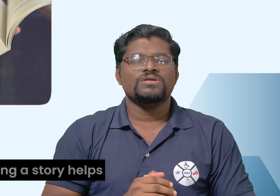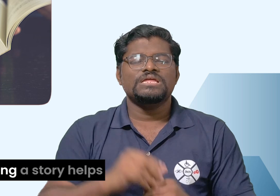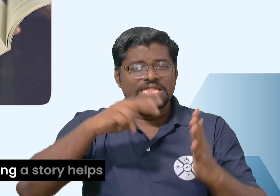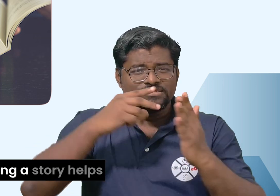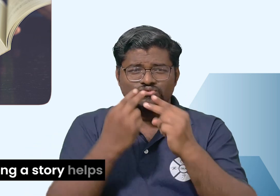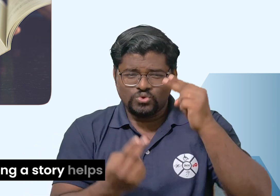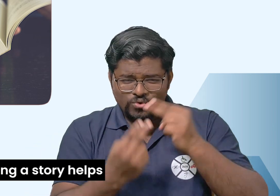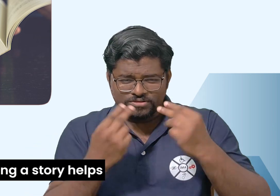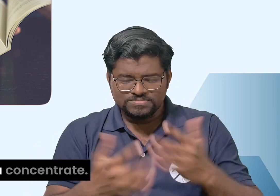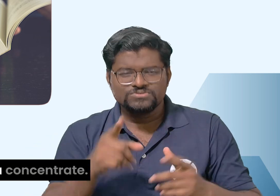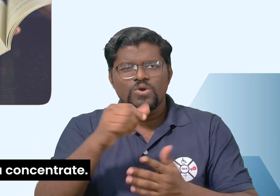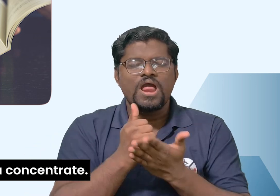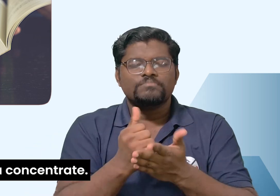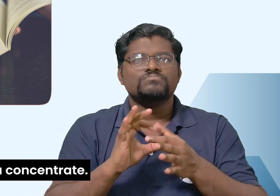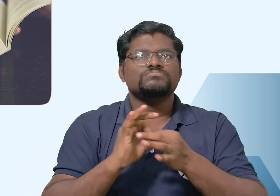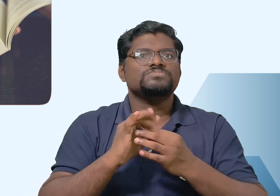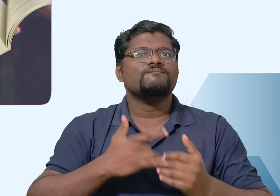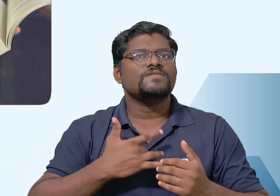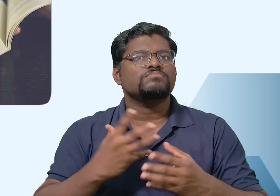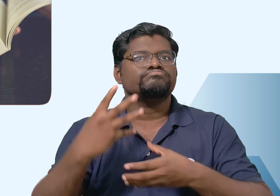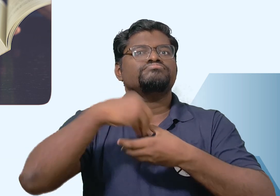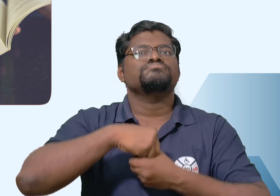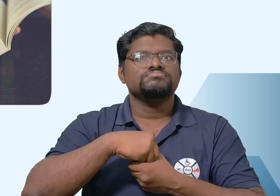Reading a story helps you concentrate.